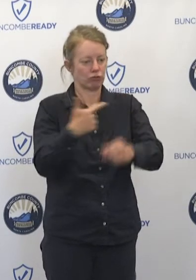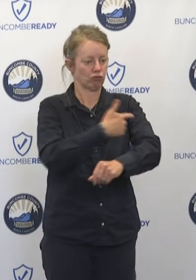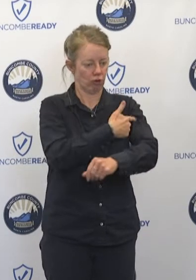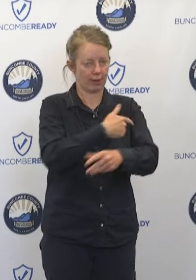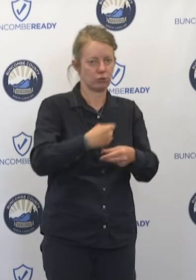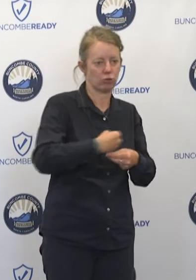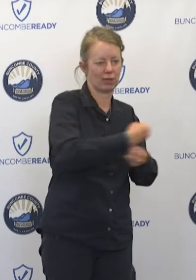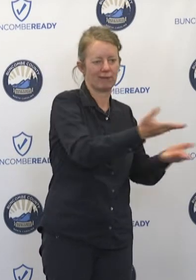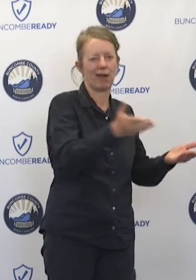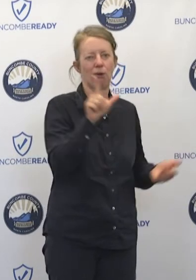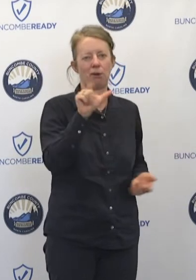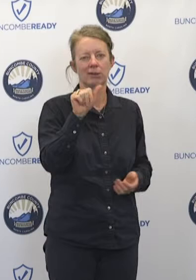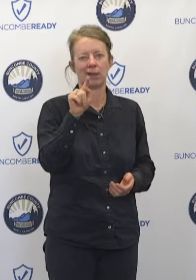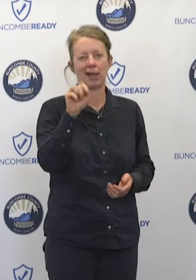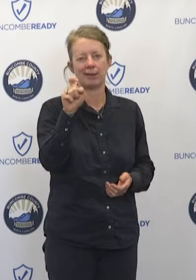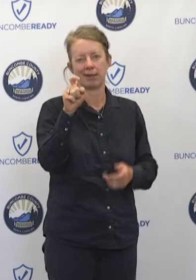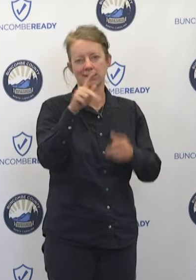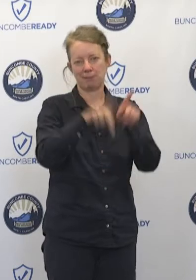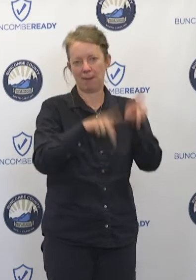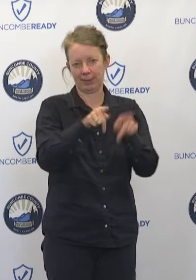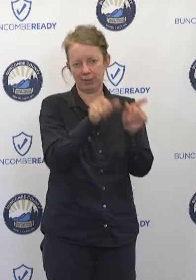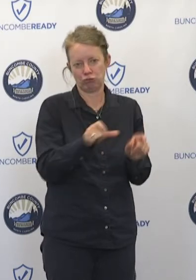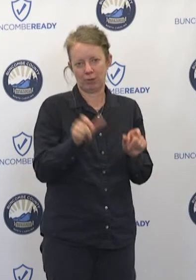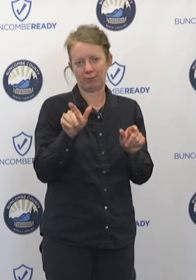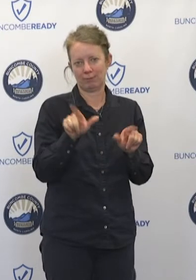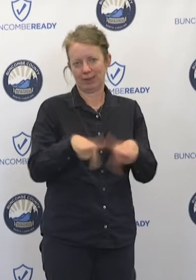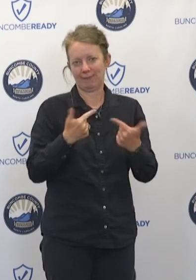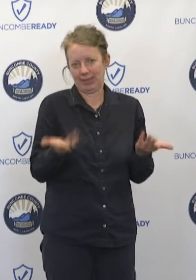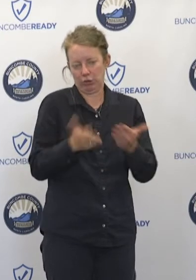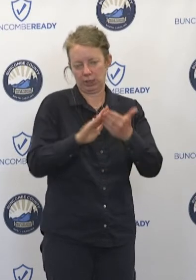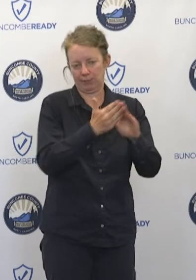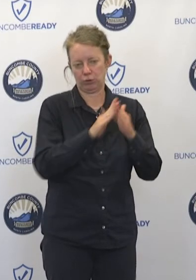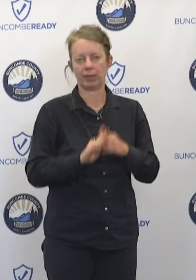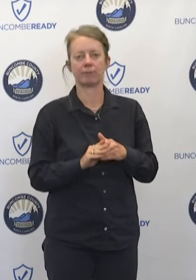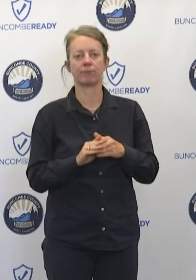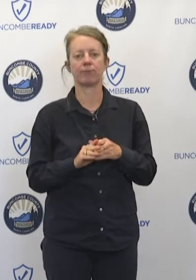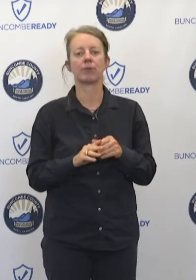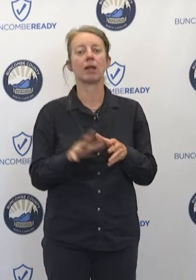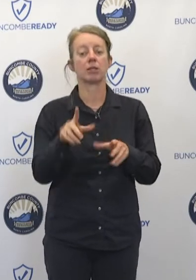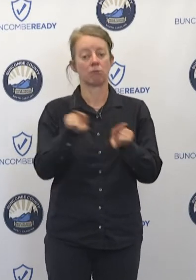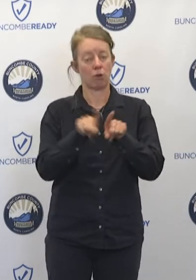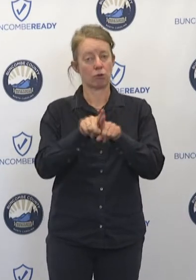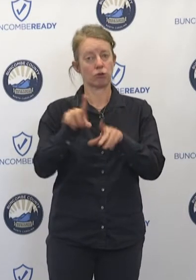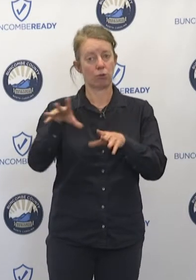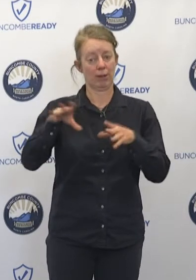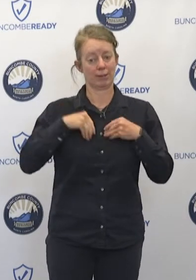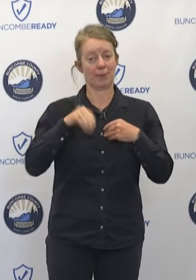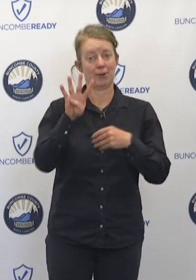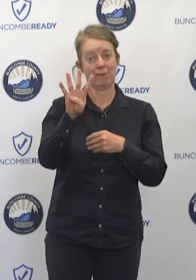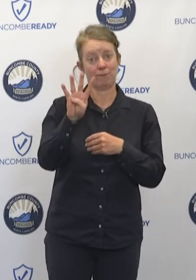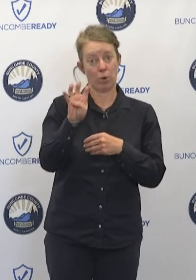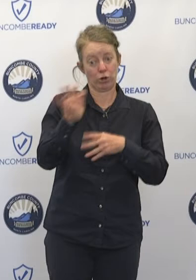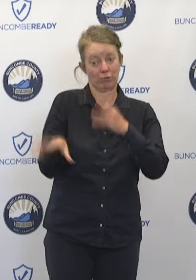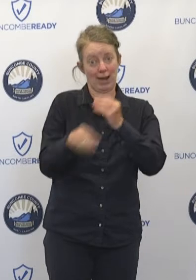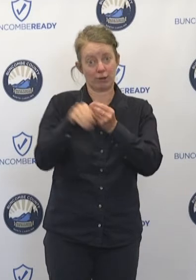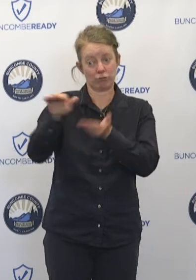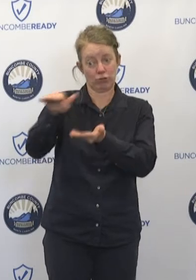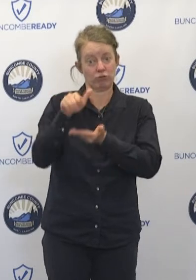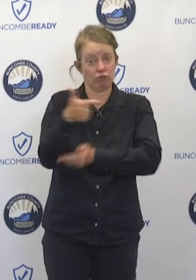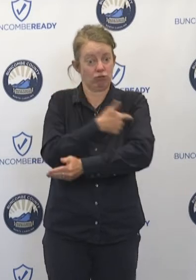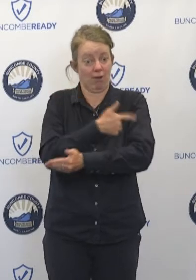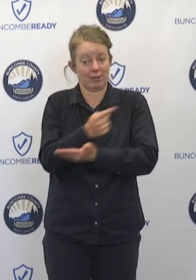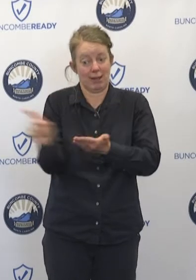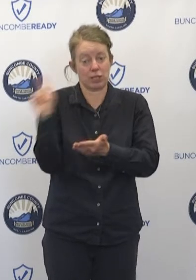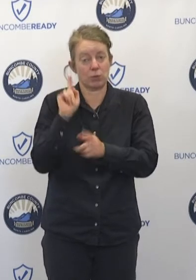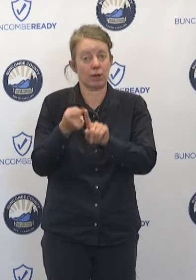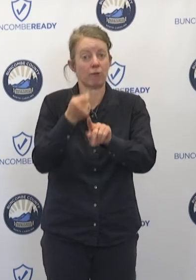Latinx population within our community. With the 400 doses we accepted last week from our hospital partner, we were